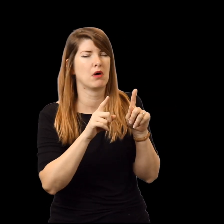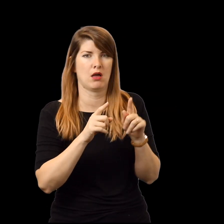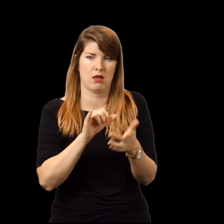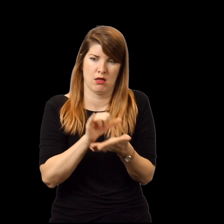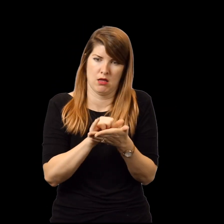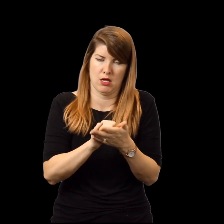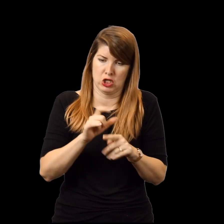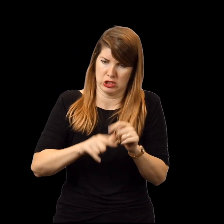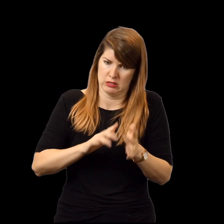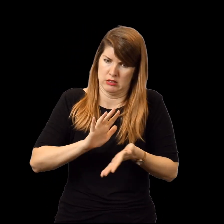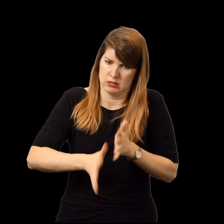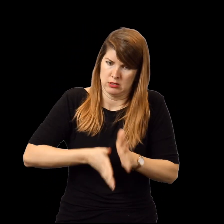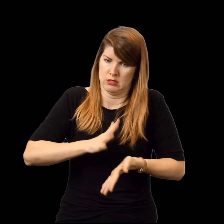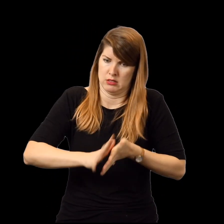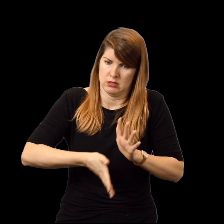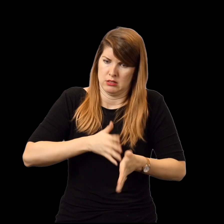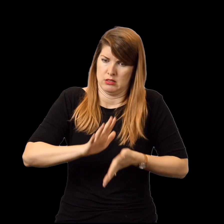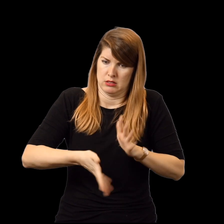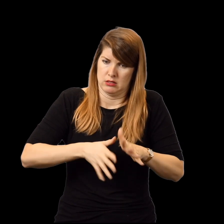couldn't